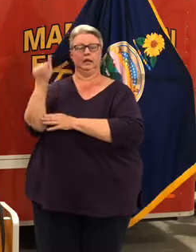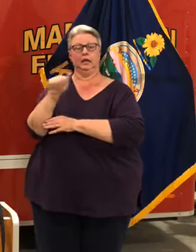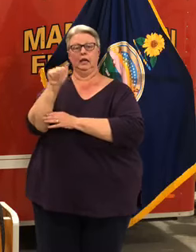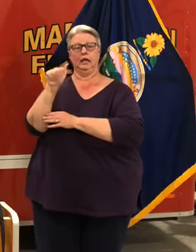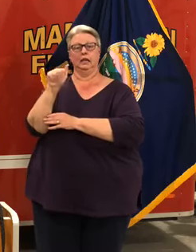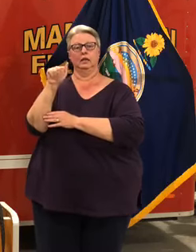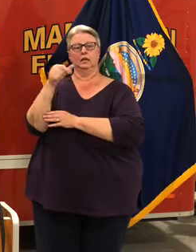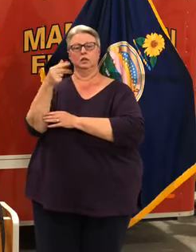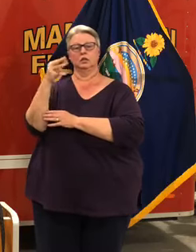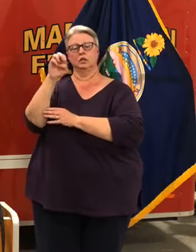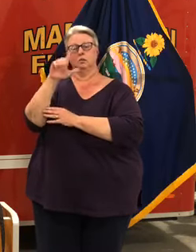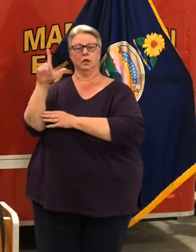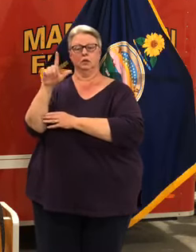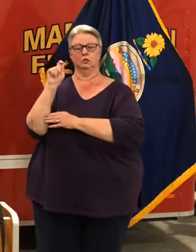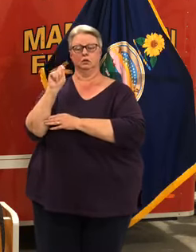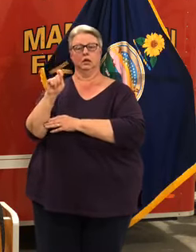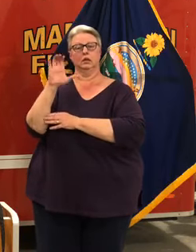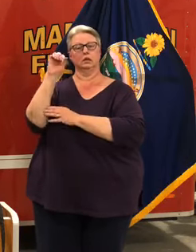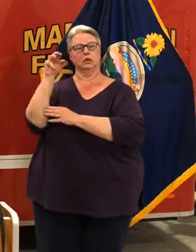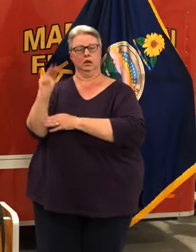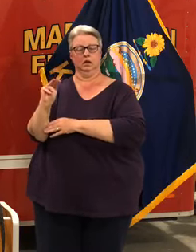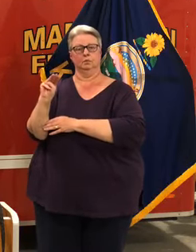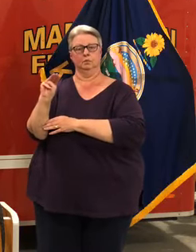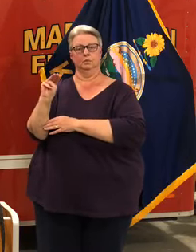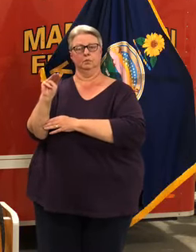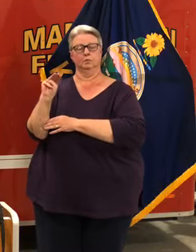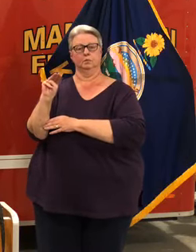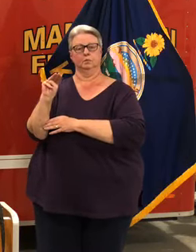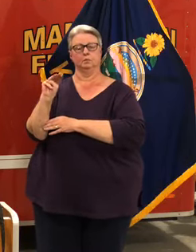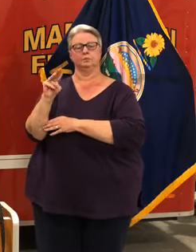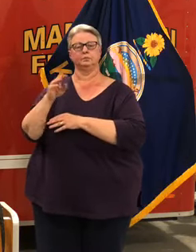rileycountycovid19@gmail.com. Again, that's